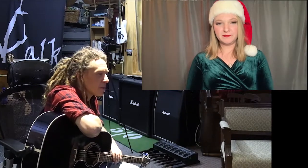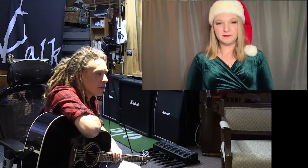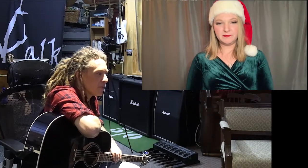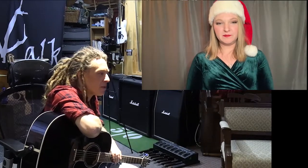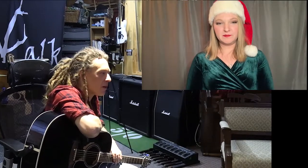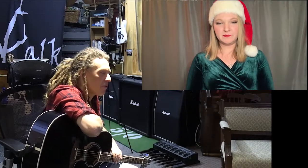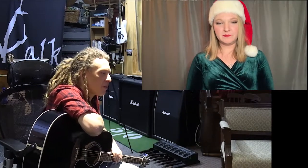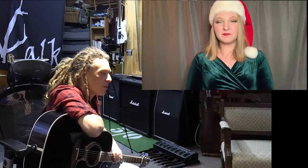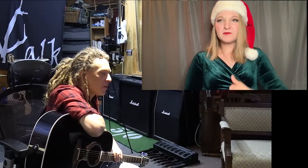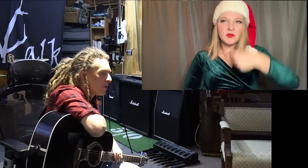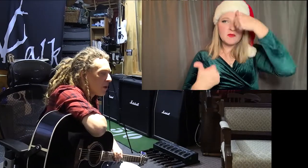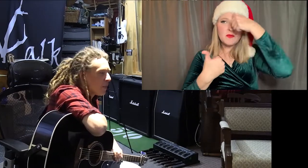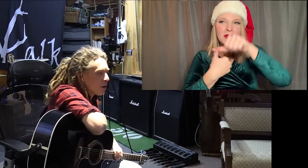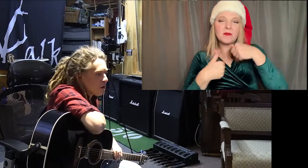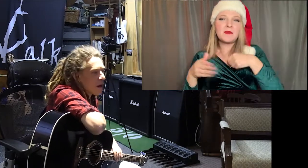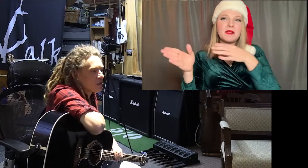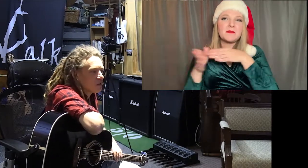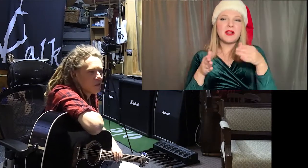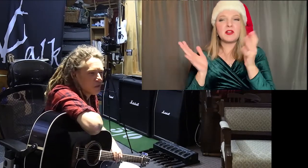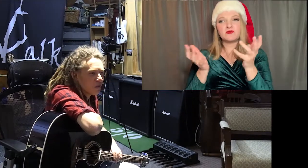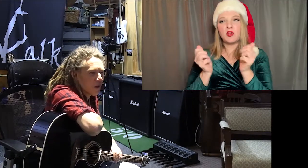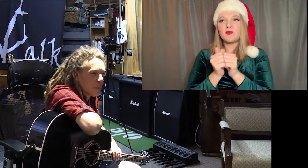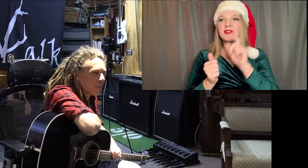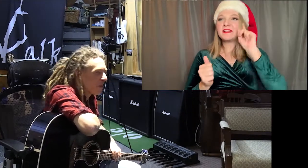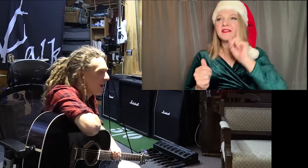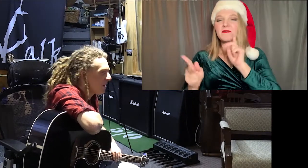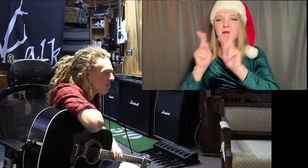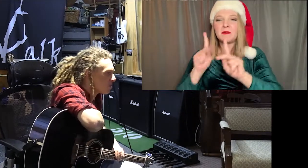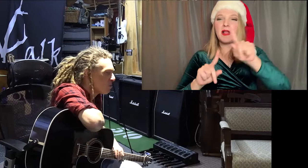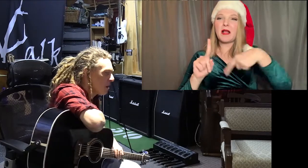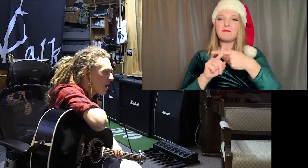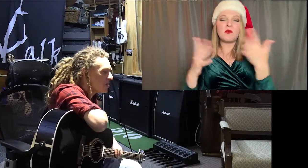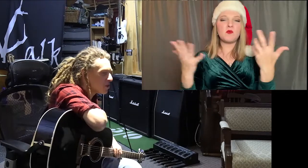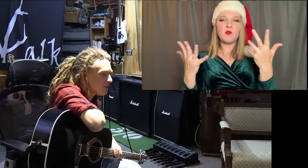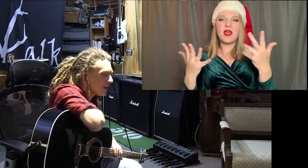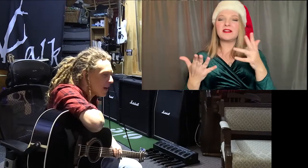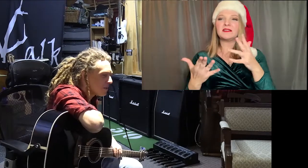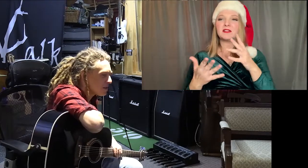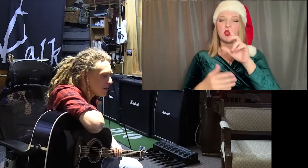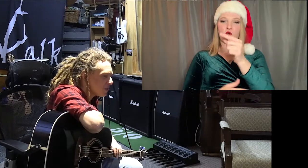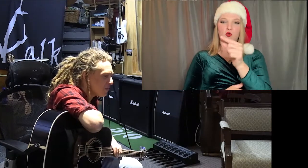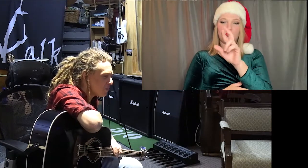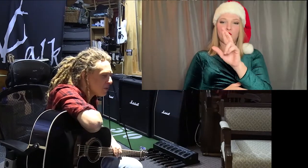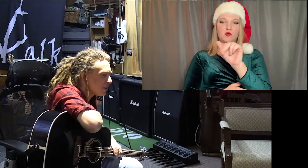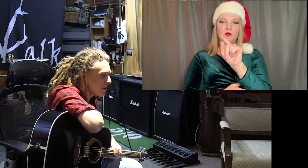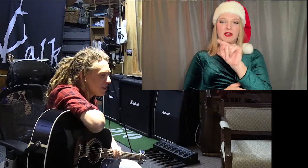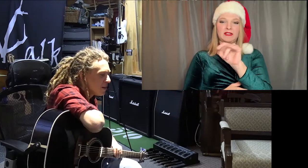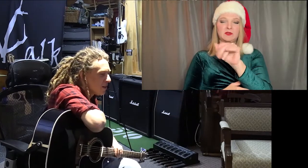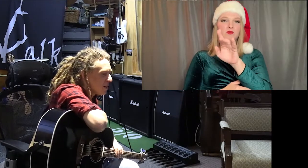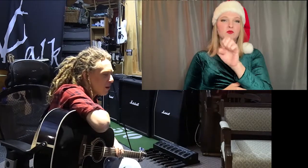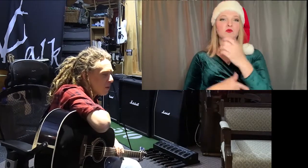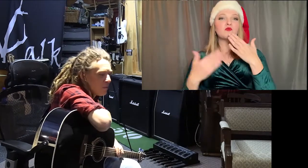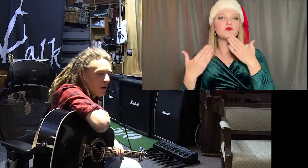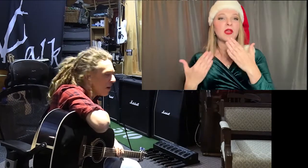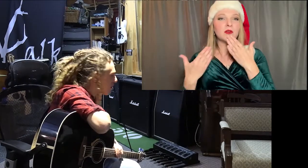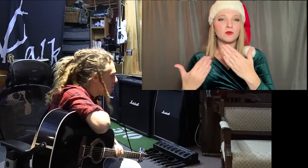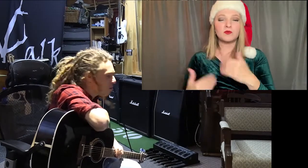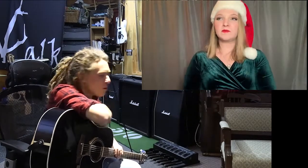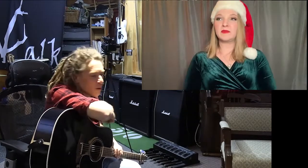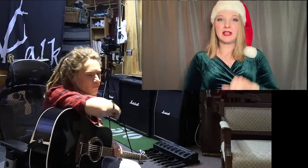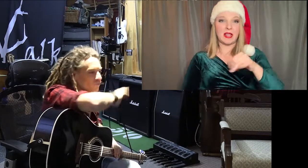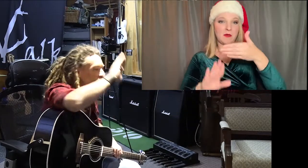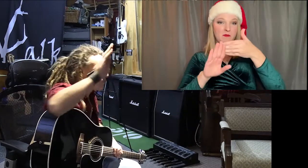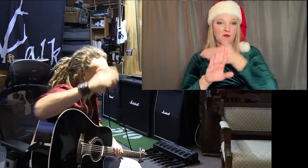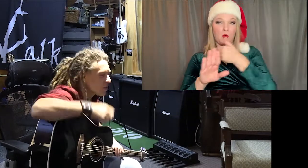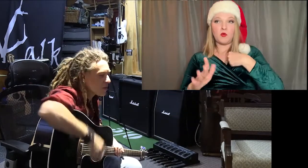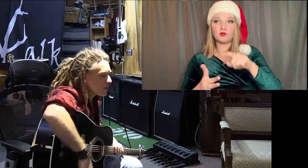talking to some of the different deaf folk about gratitude. I remember that, and so we had such a great conversation before we even got into the